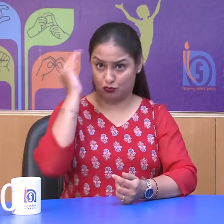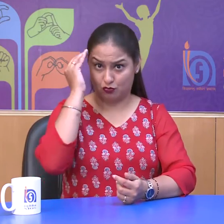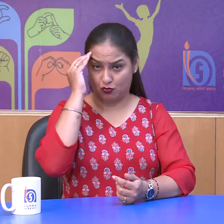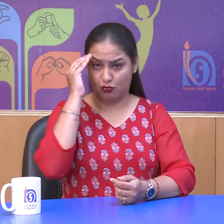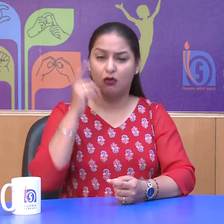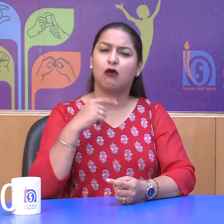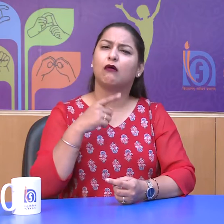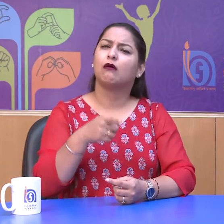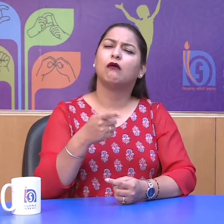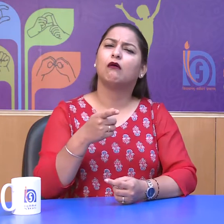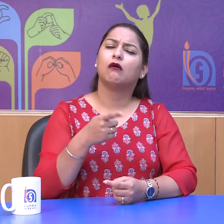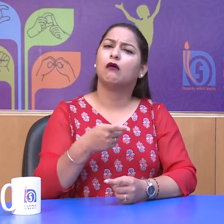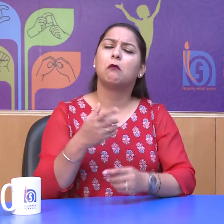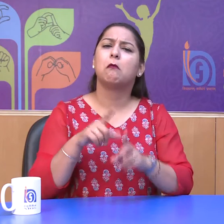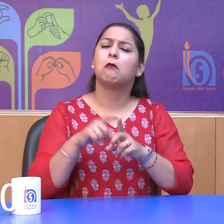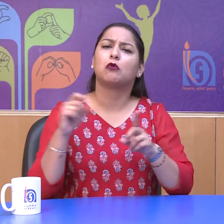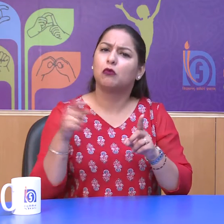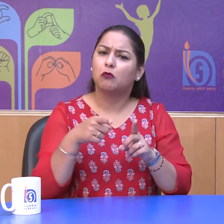the meaning of irrigation is?